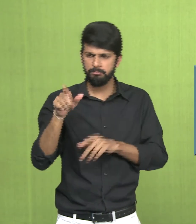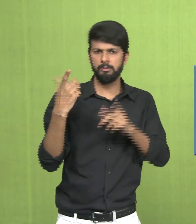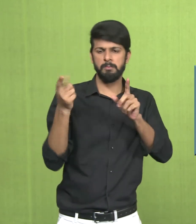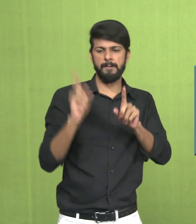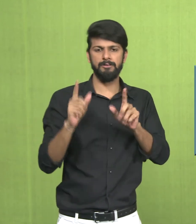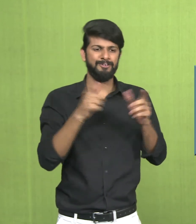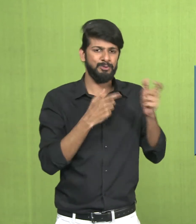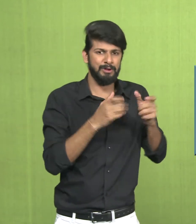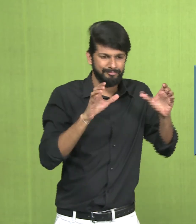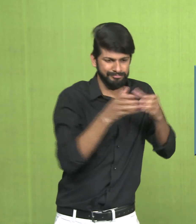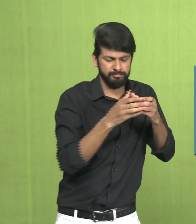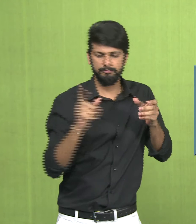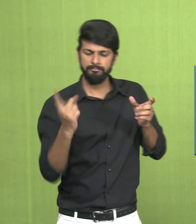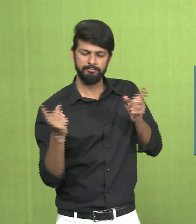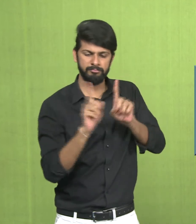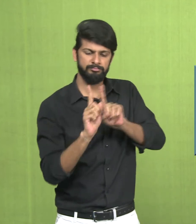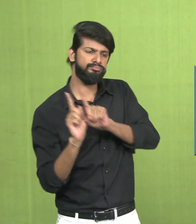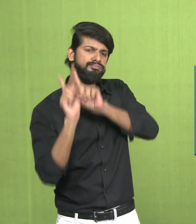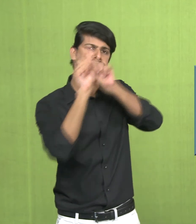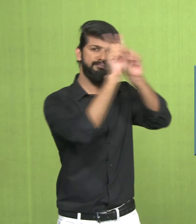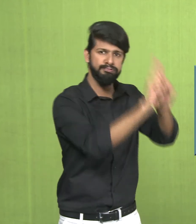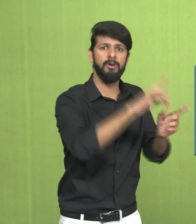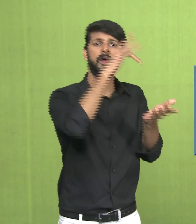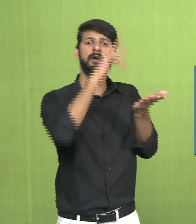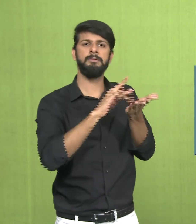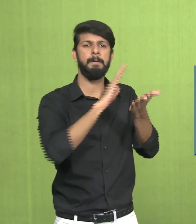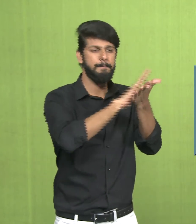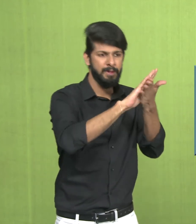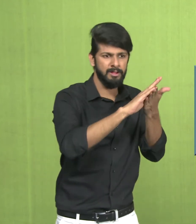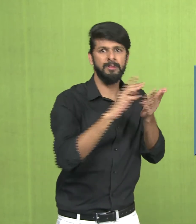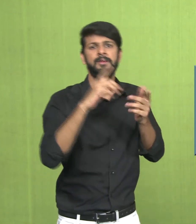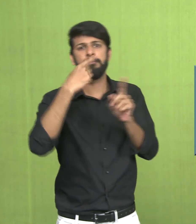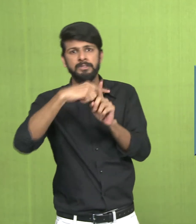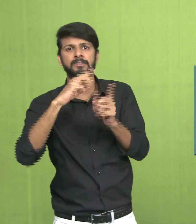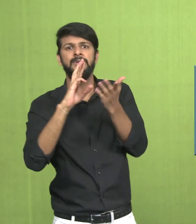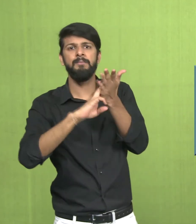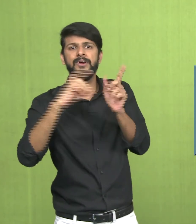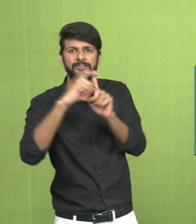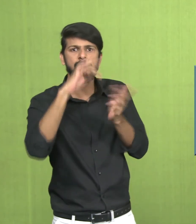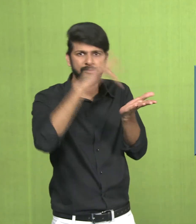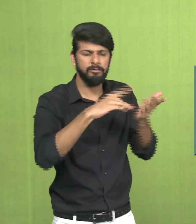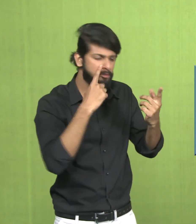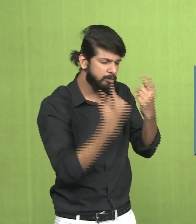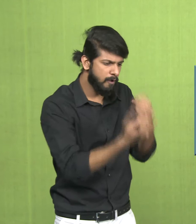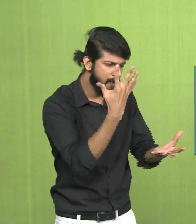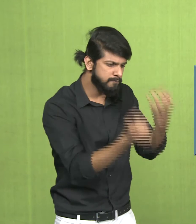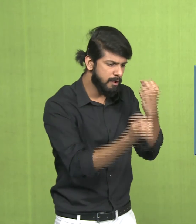excavation archaeology. They, along with their team, visited Harappa and Mohenjo-daro,